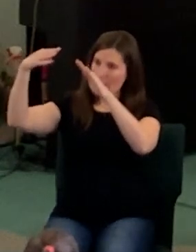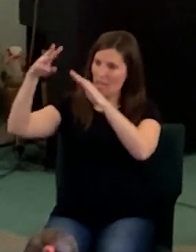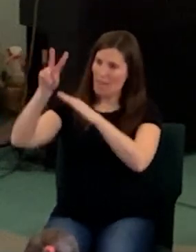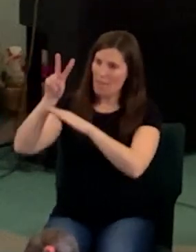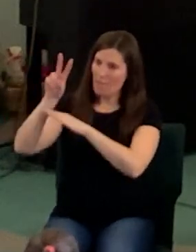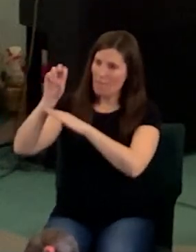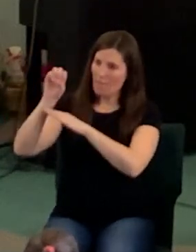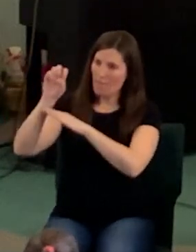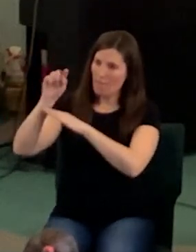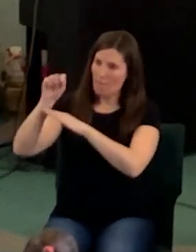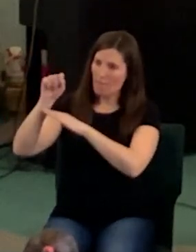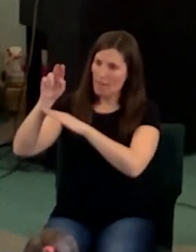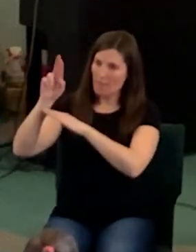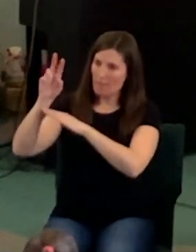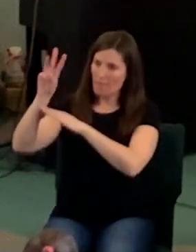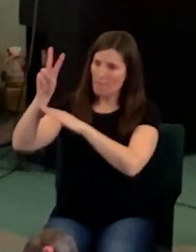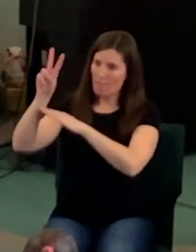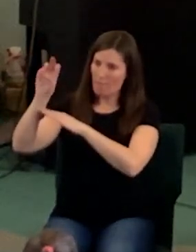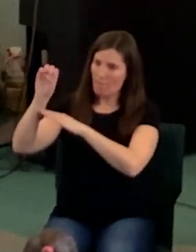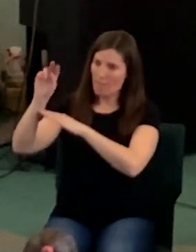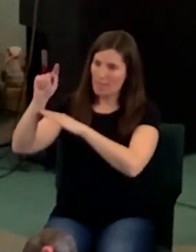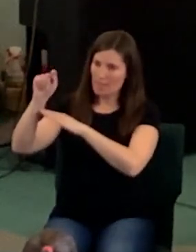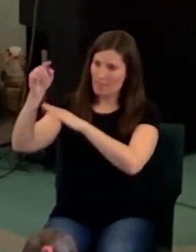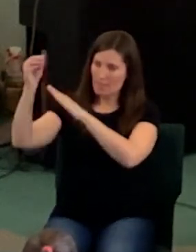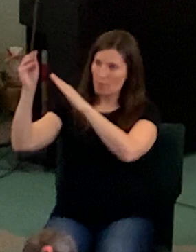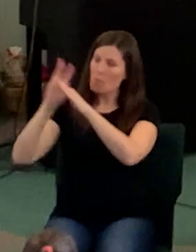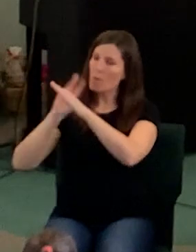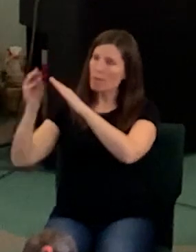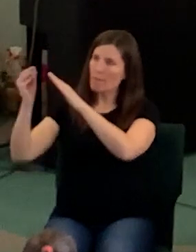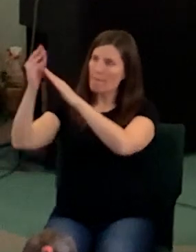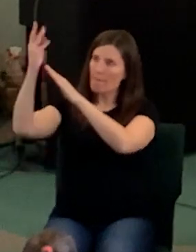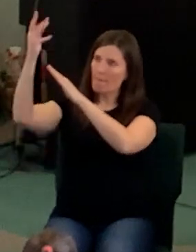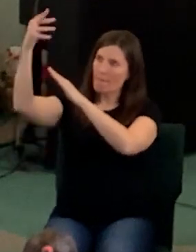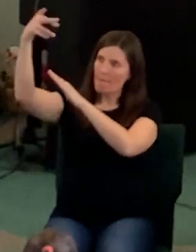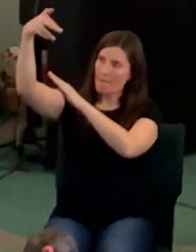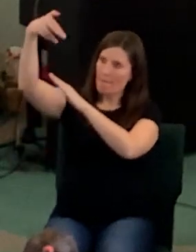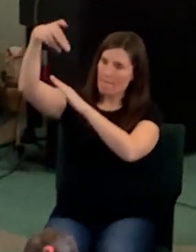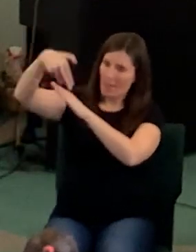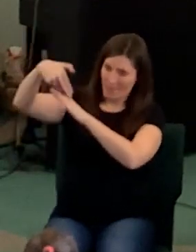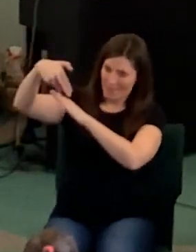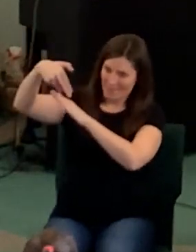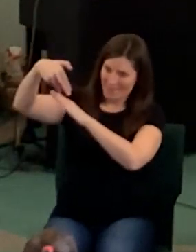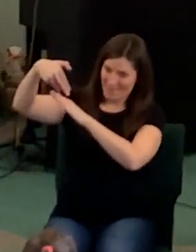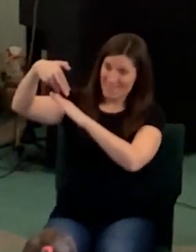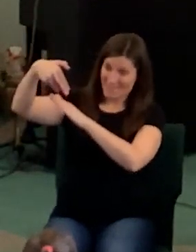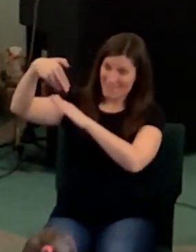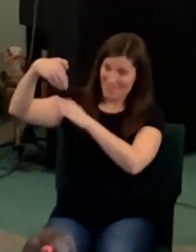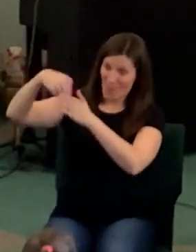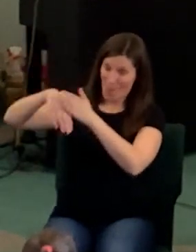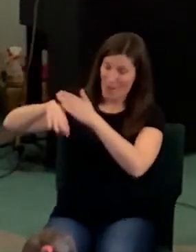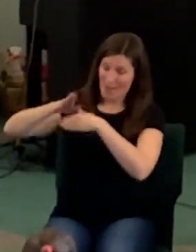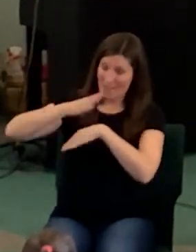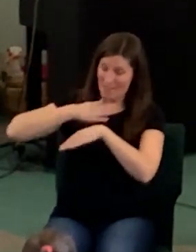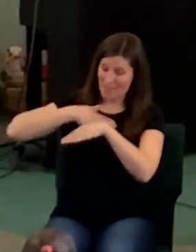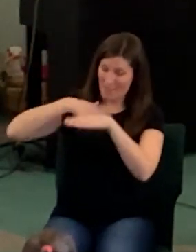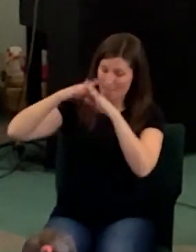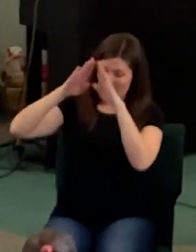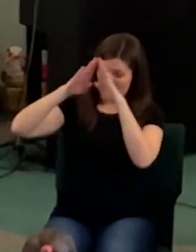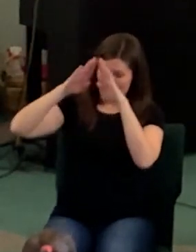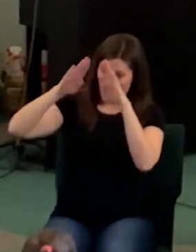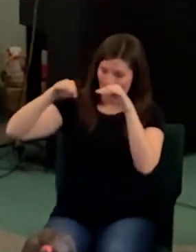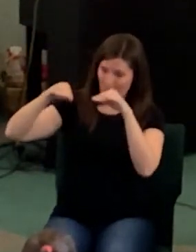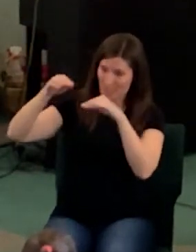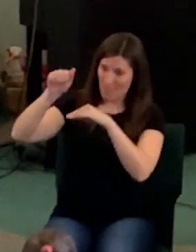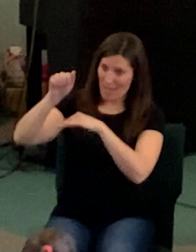vent into the attic. So the water is going straight up, hitting the slant. It's bouncing straight into the vent, going